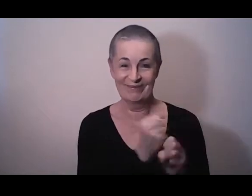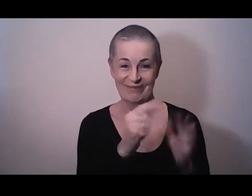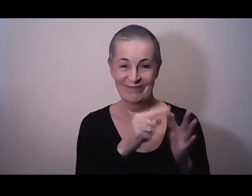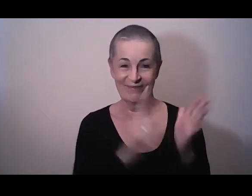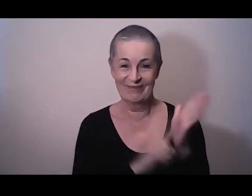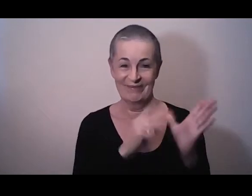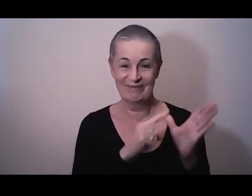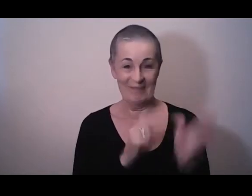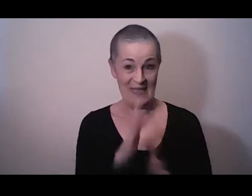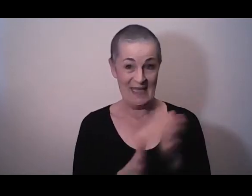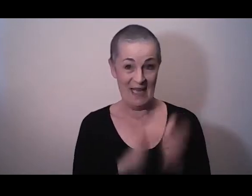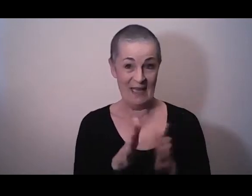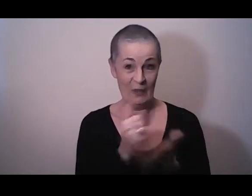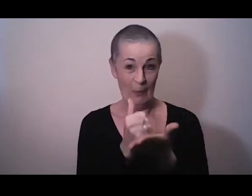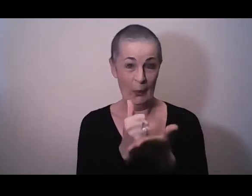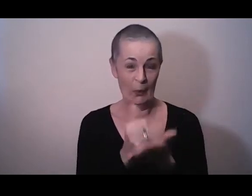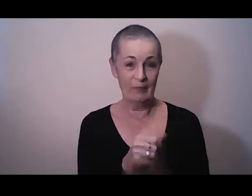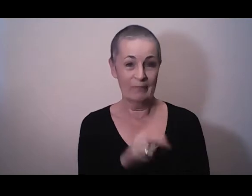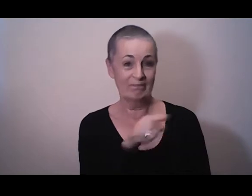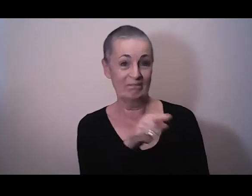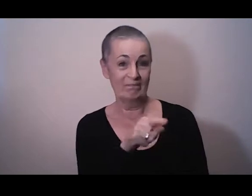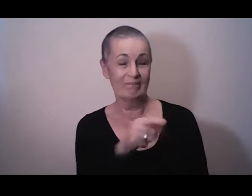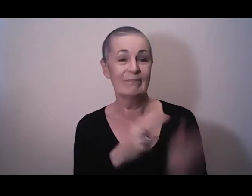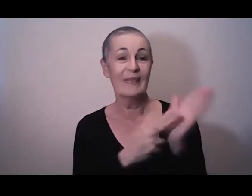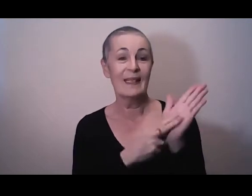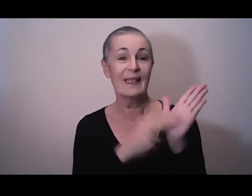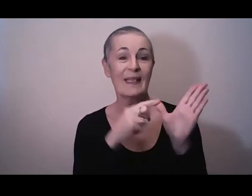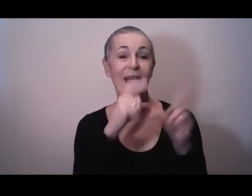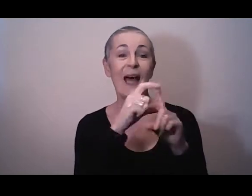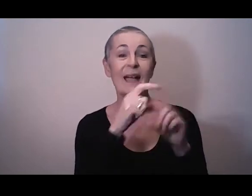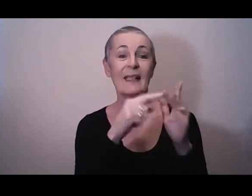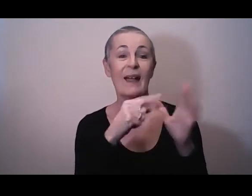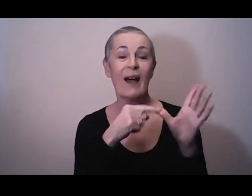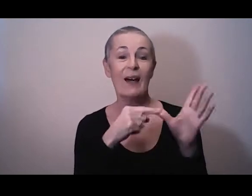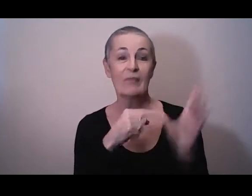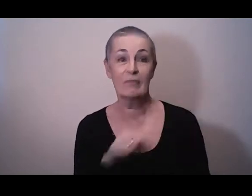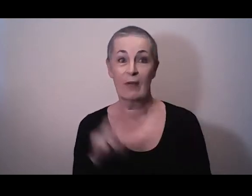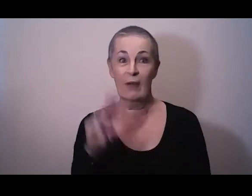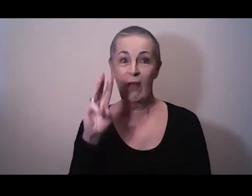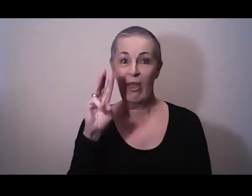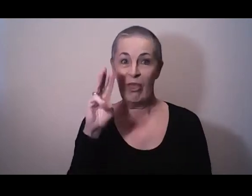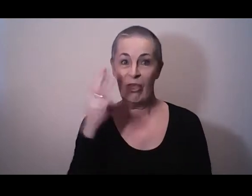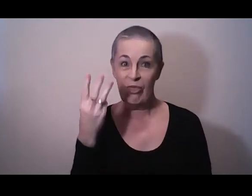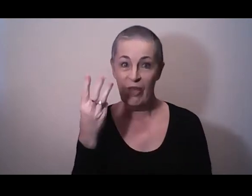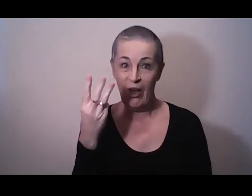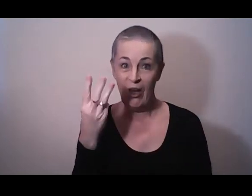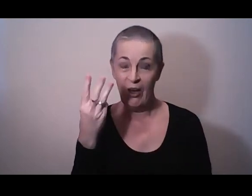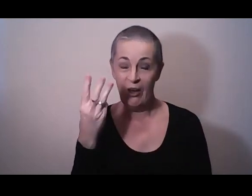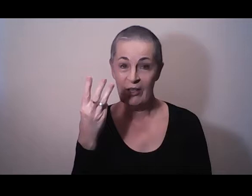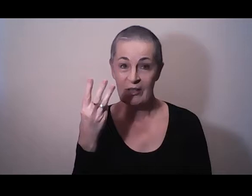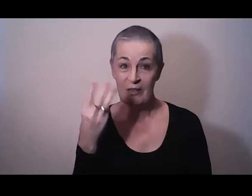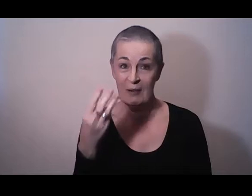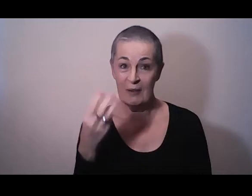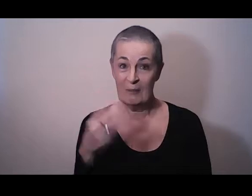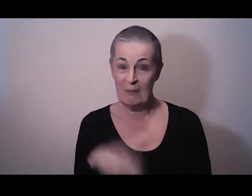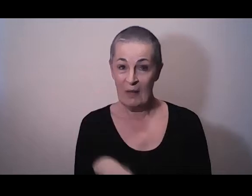Language and me, Nadia, for our third session. So we are halfway through now in